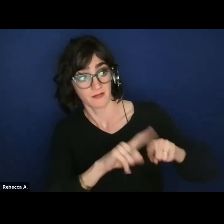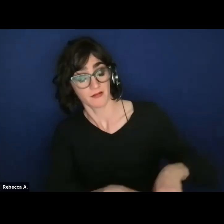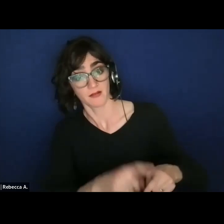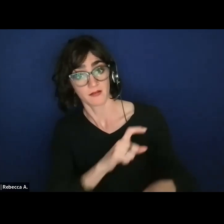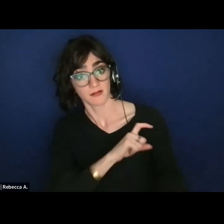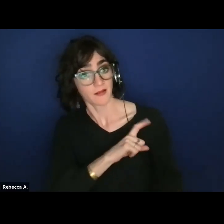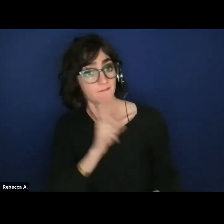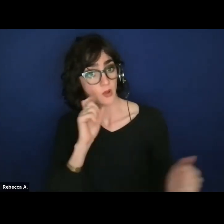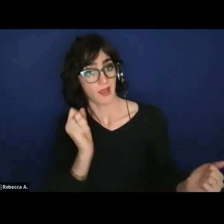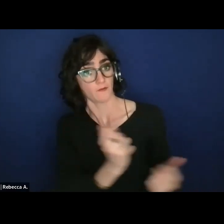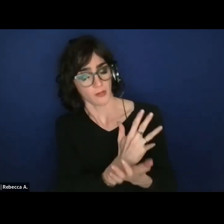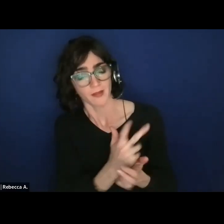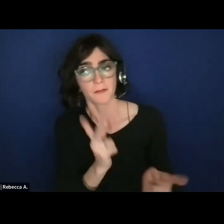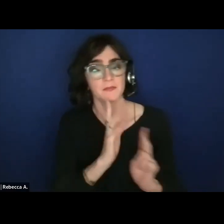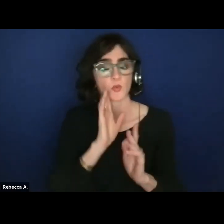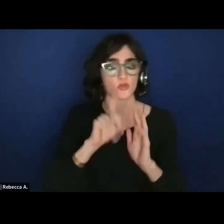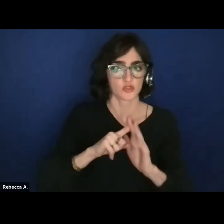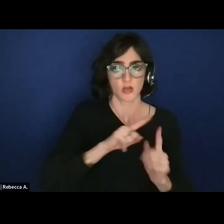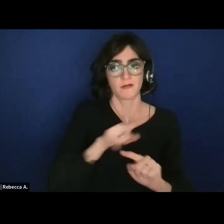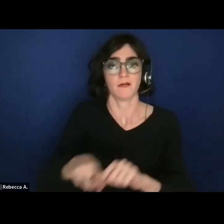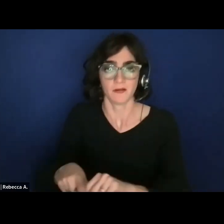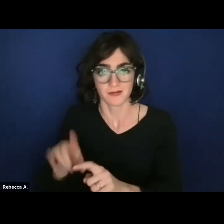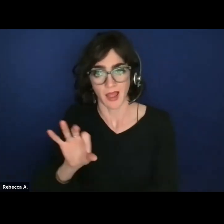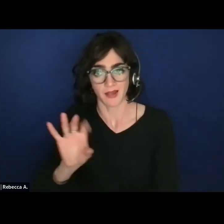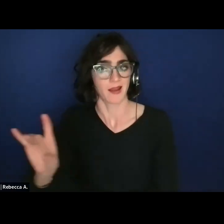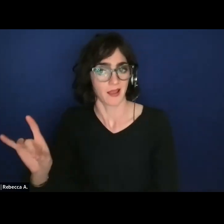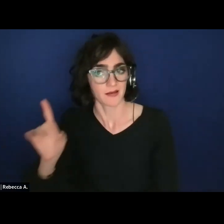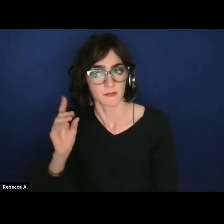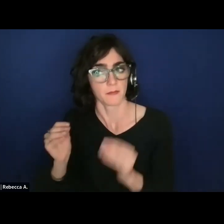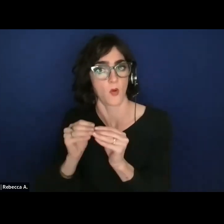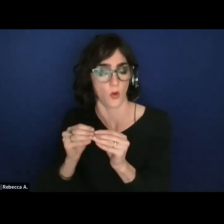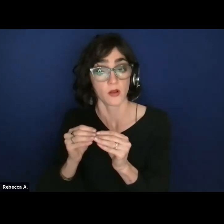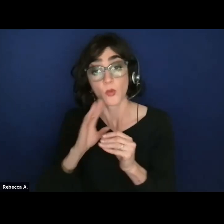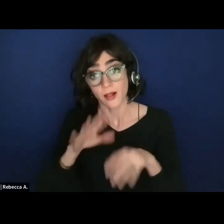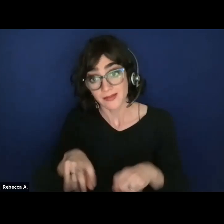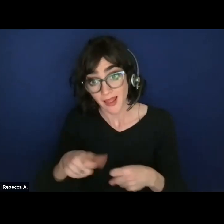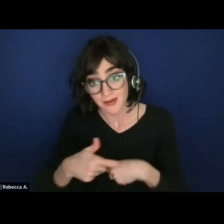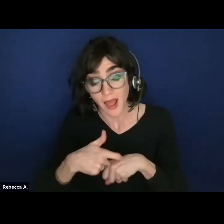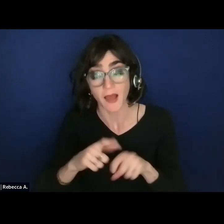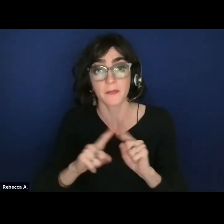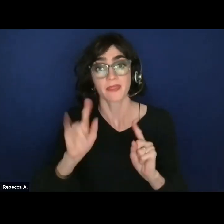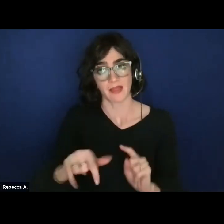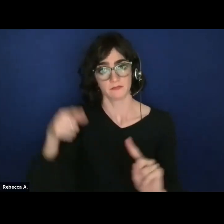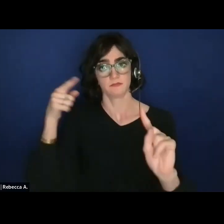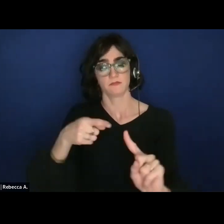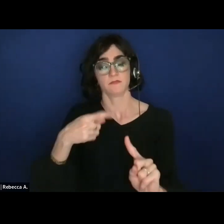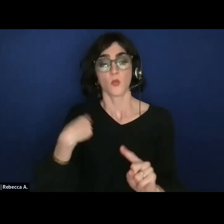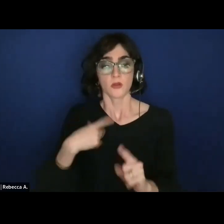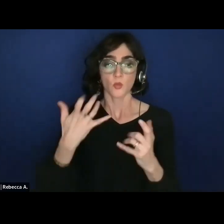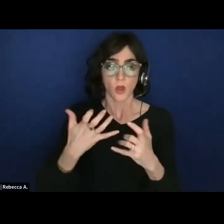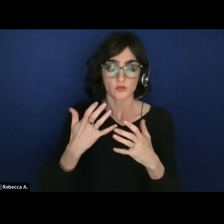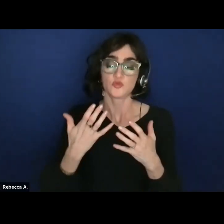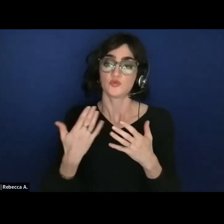turn to for behavioral health issues. It will take time, but that's what we want. We want to bend the arc of the behavioral health system toward justice, to